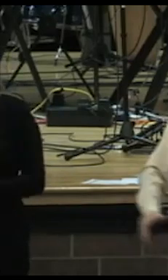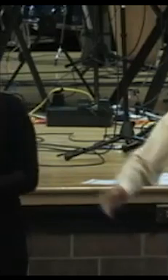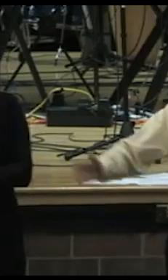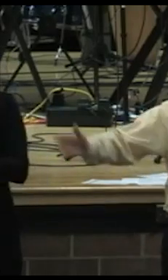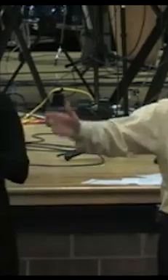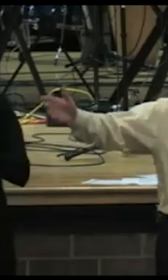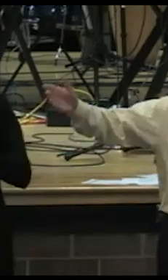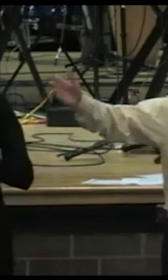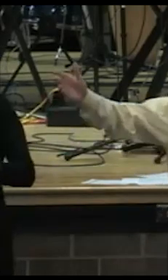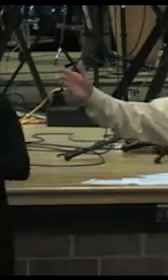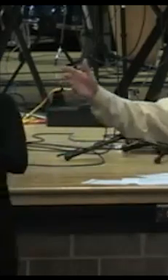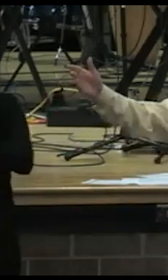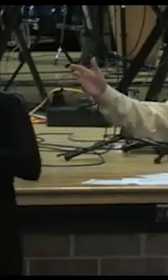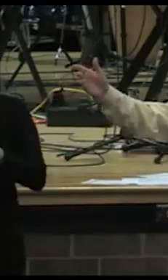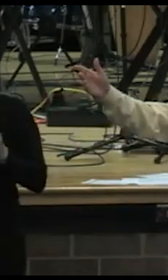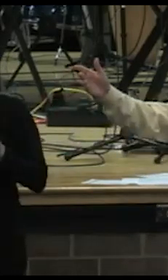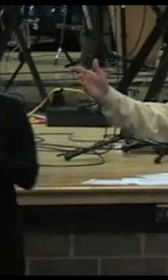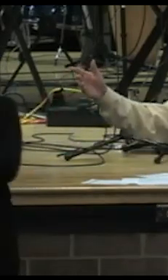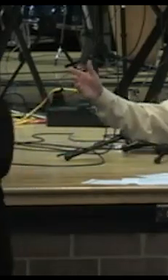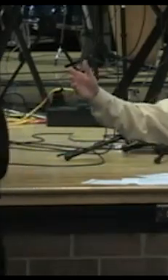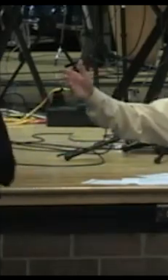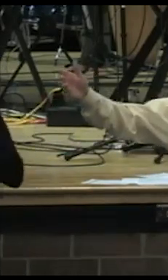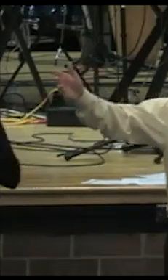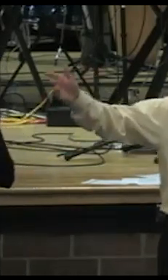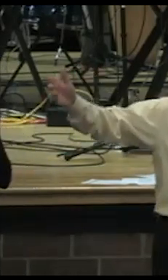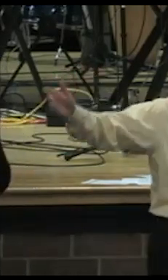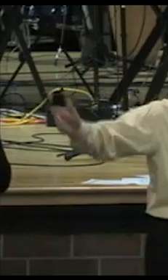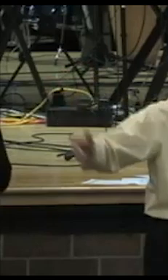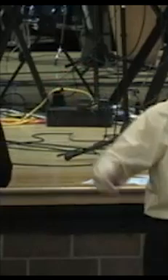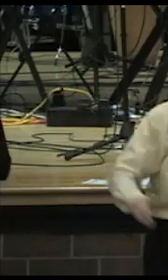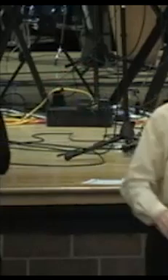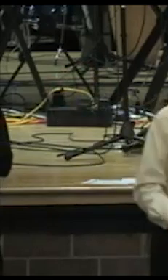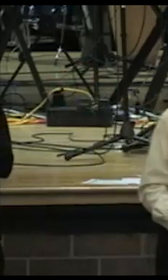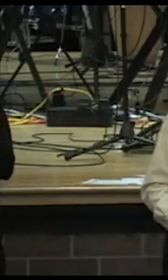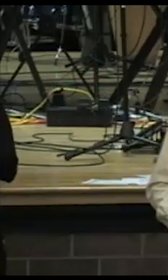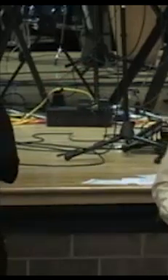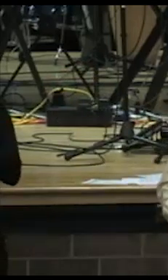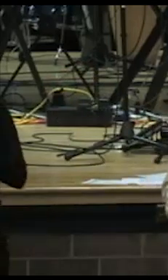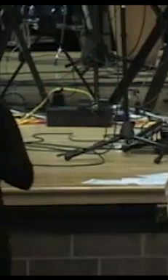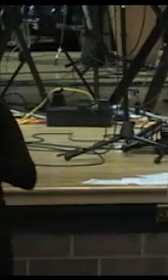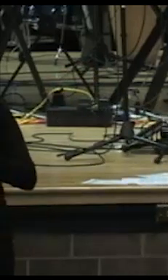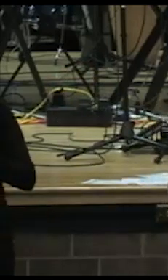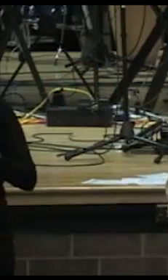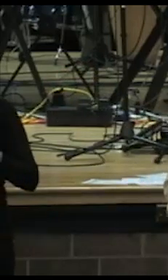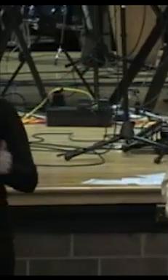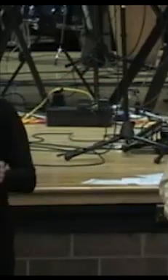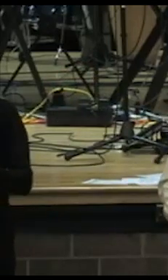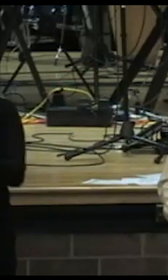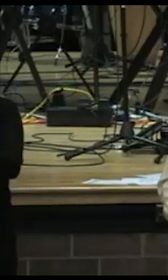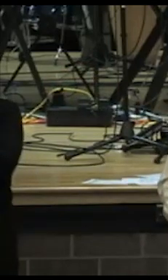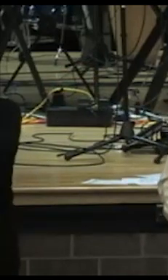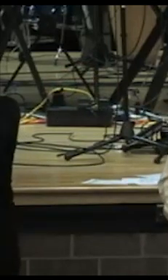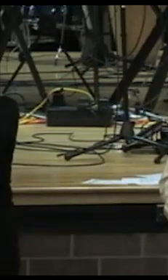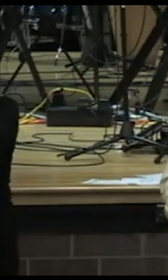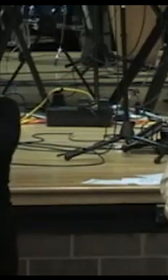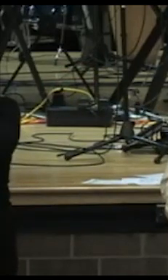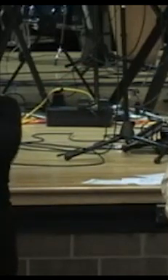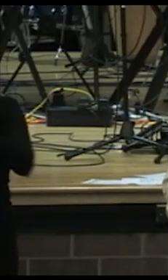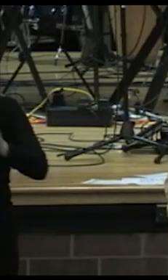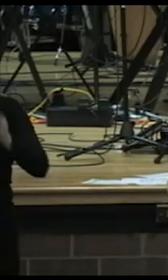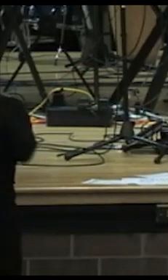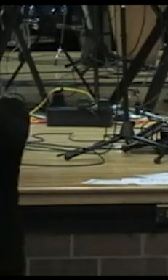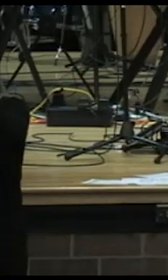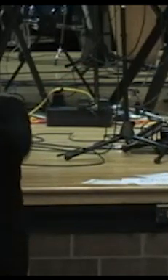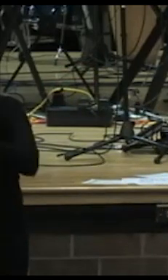pray that you would be enthroned as Father and the Son as Supreme King. We pray that we would honor you by how